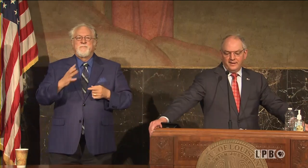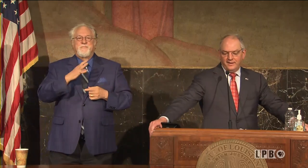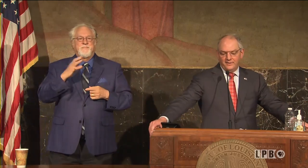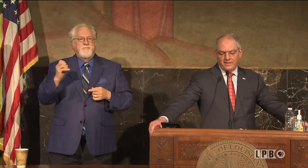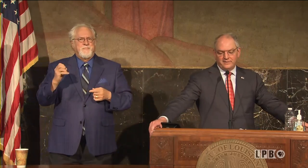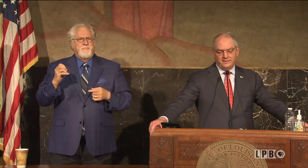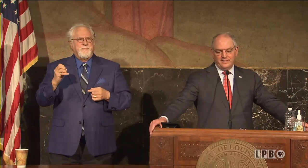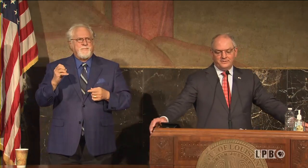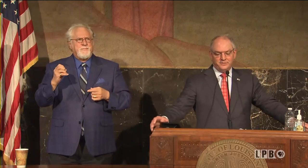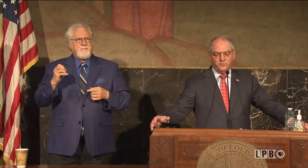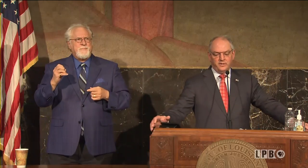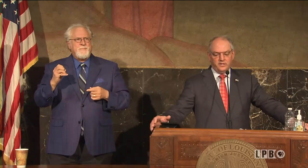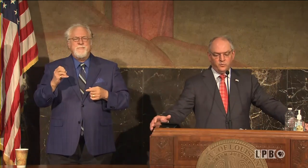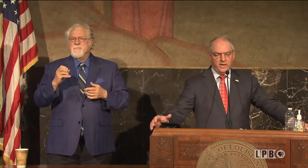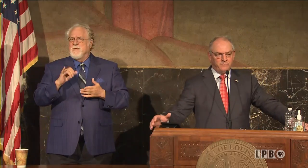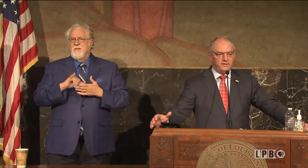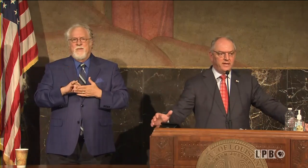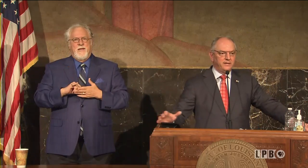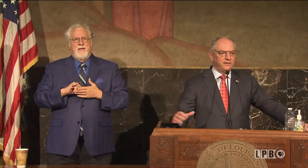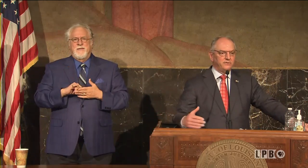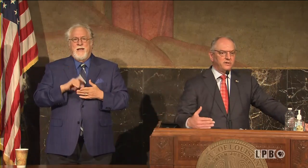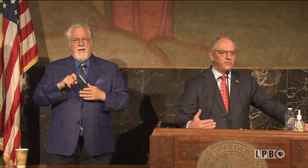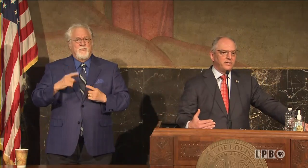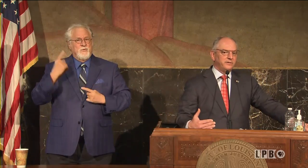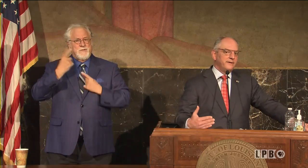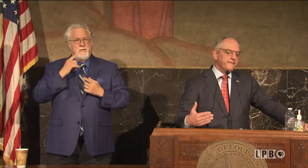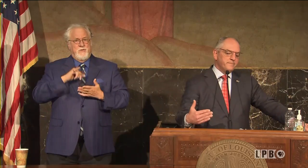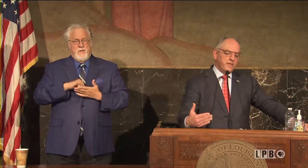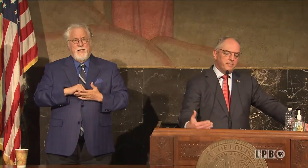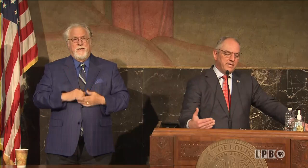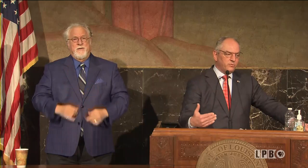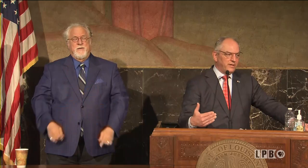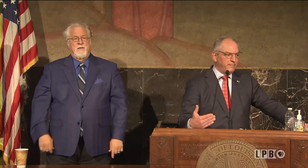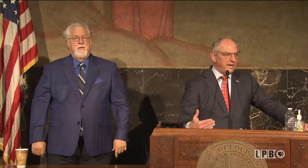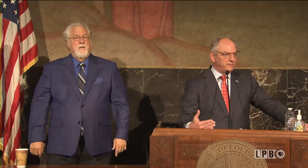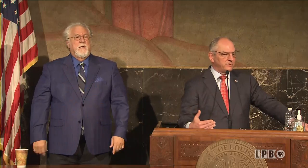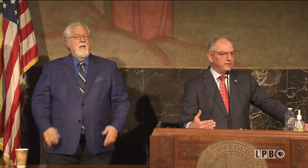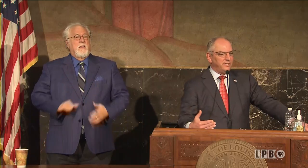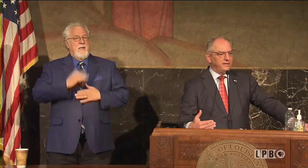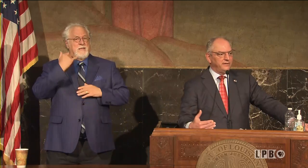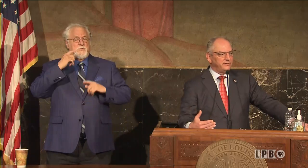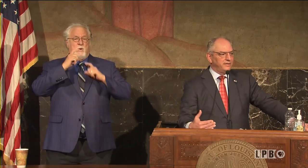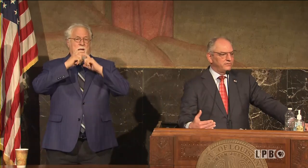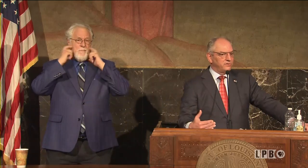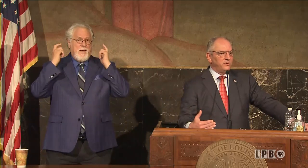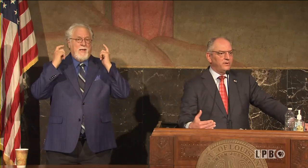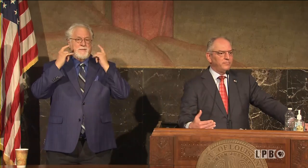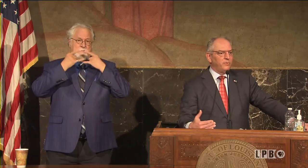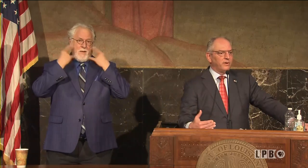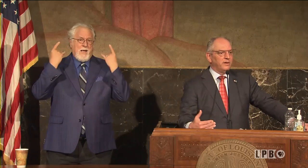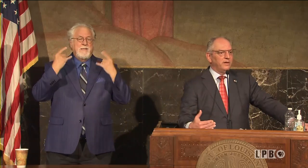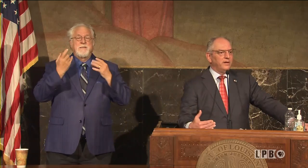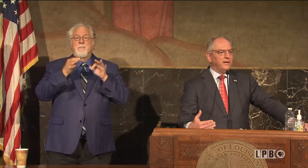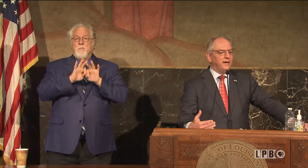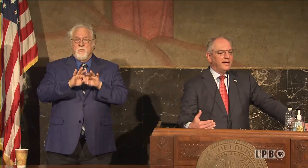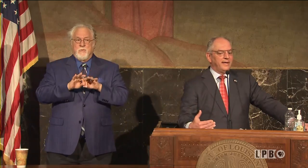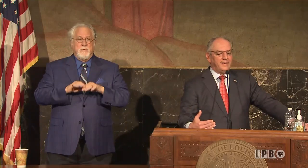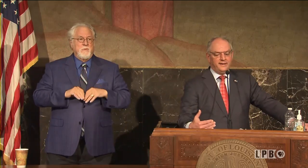And you know, that's just one of the things we have to take into consideration. But that's why the mask is so